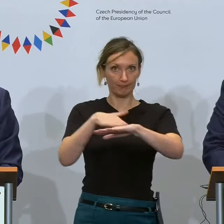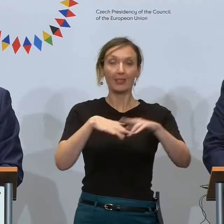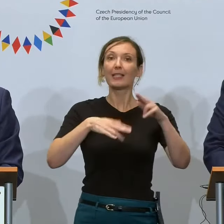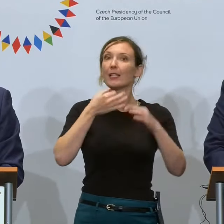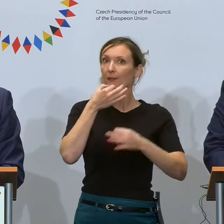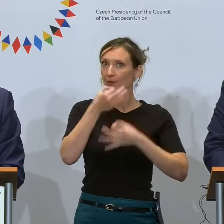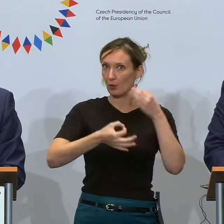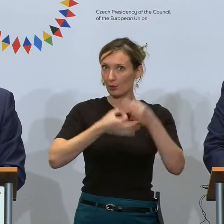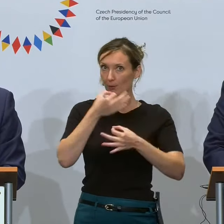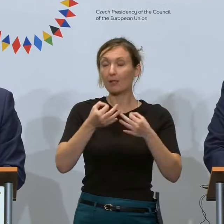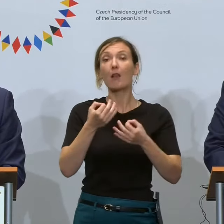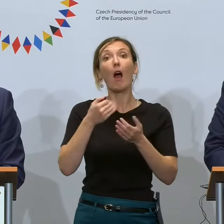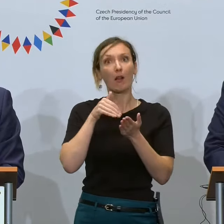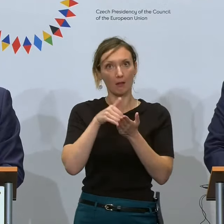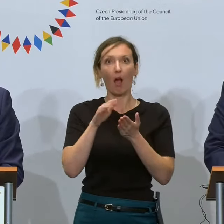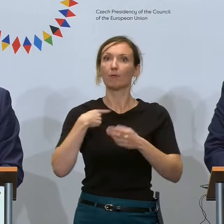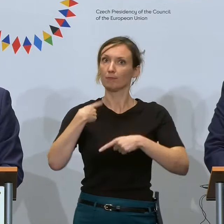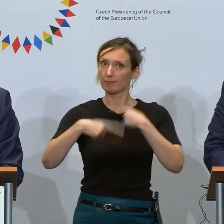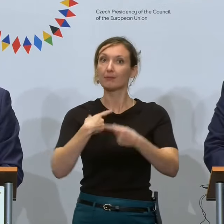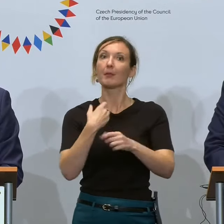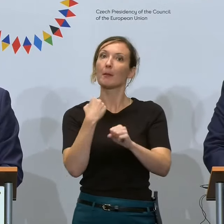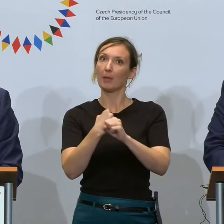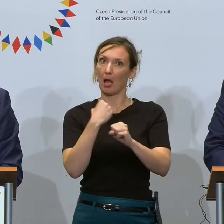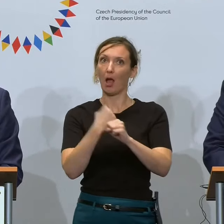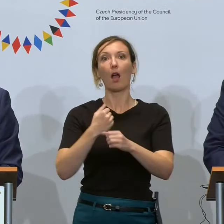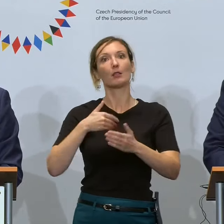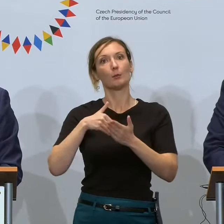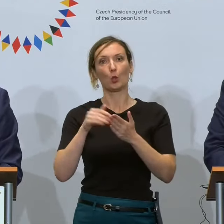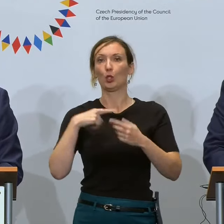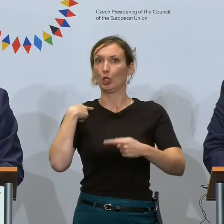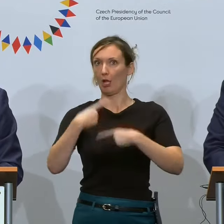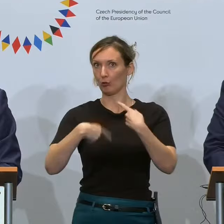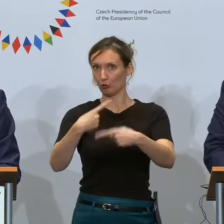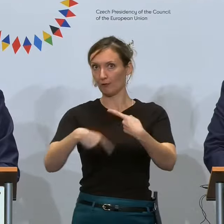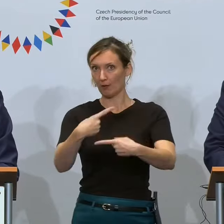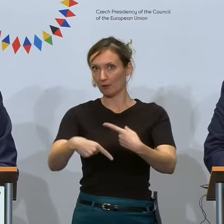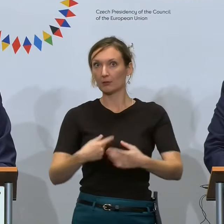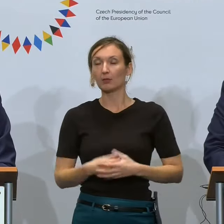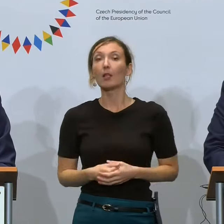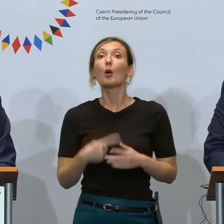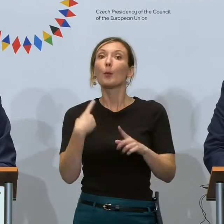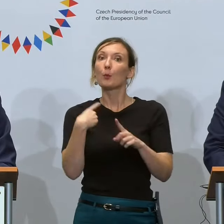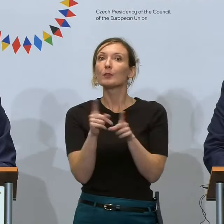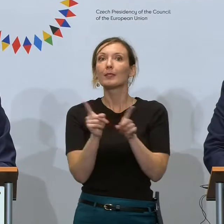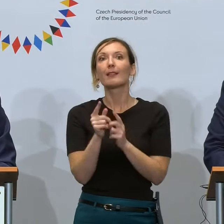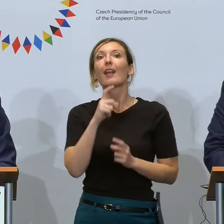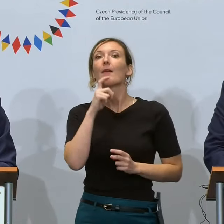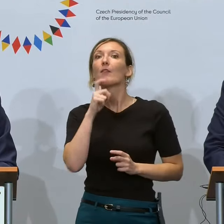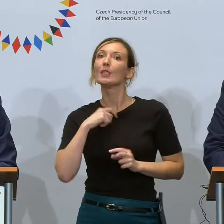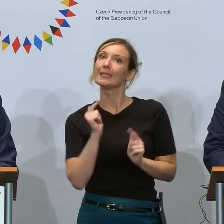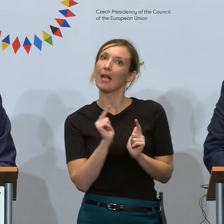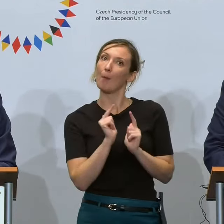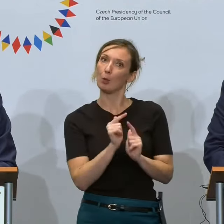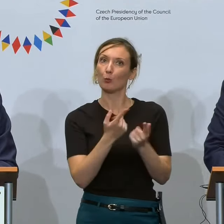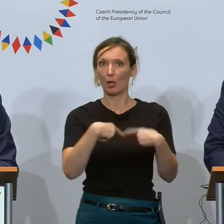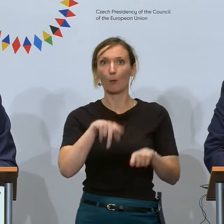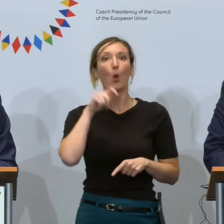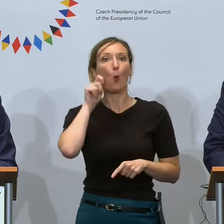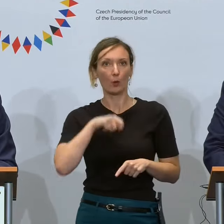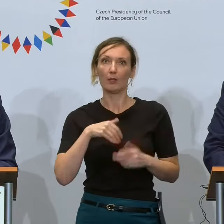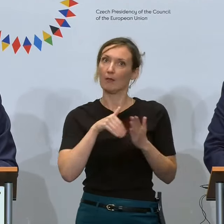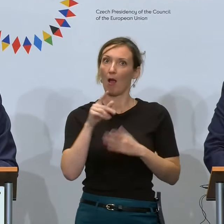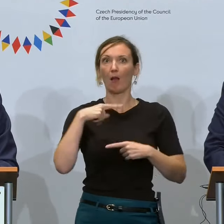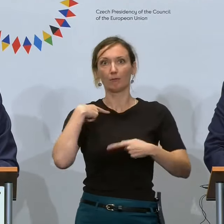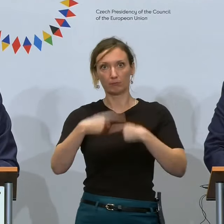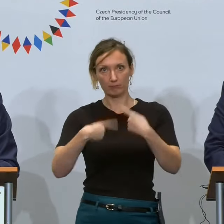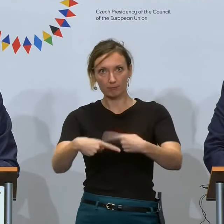on accelerating work on the parameters for a European Union military assistance for Ukraine in order